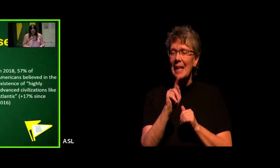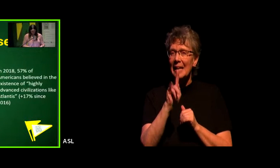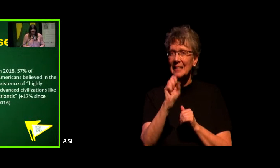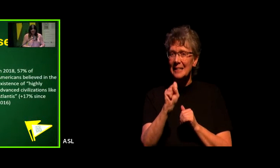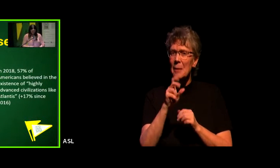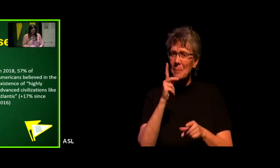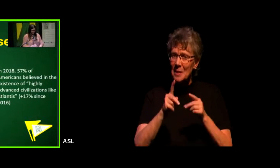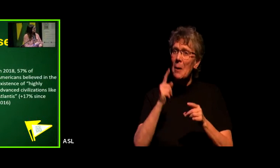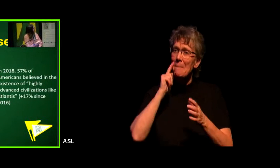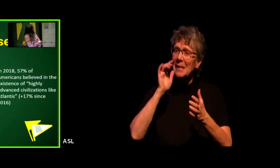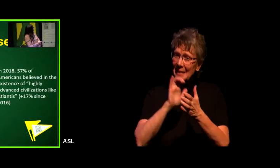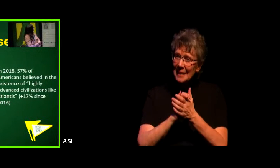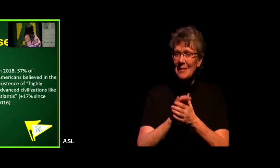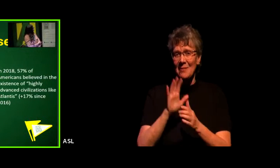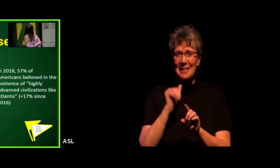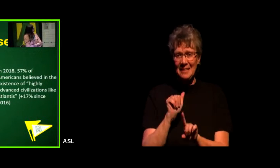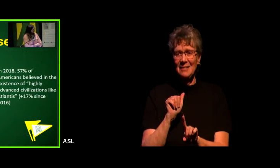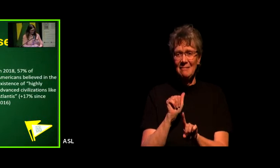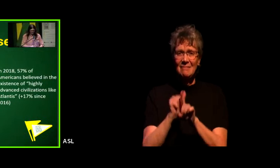theories.